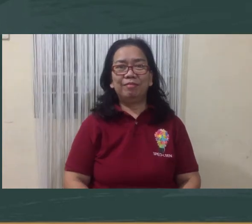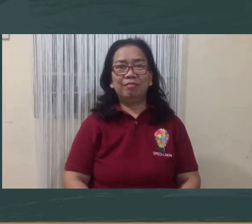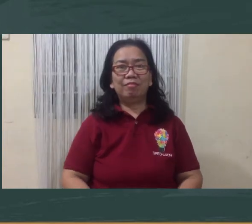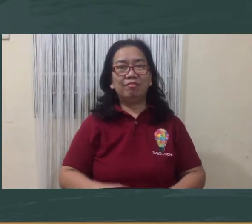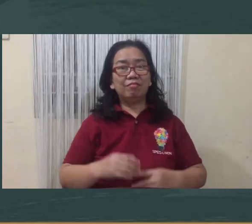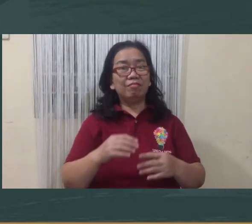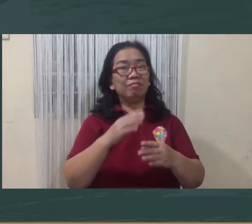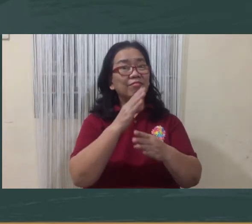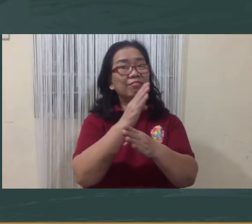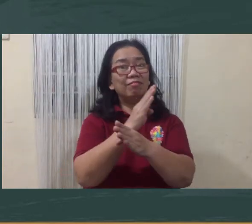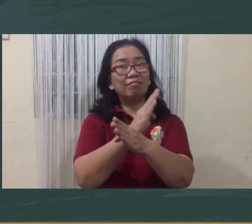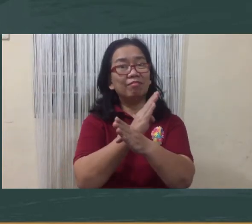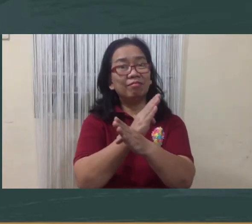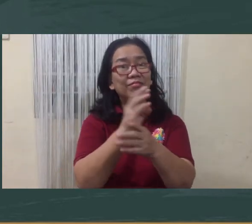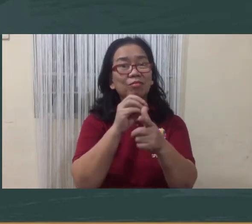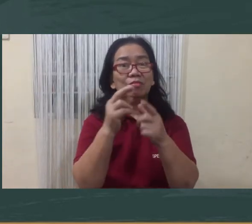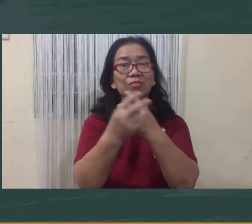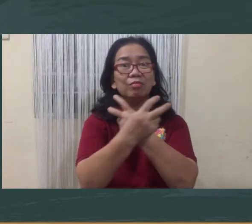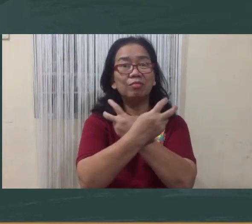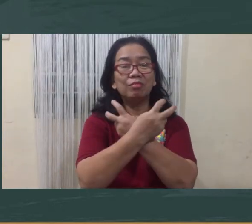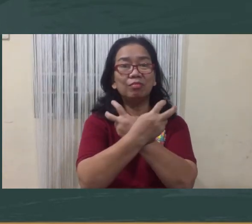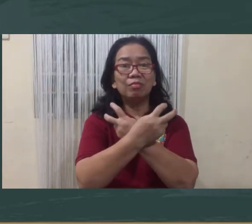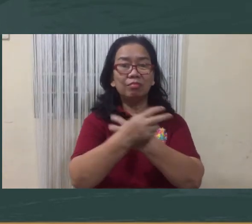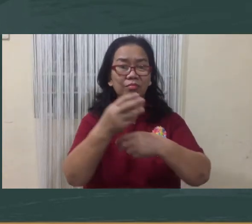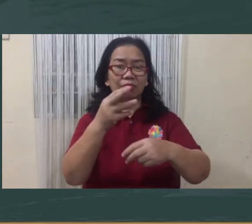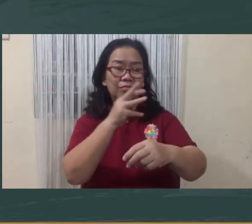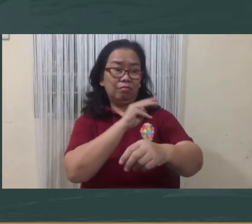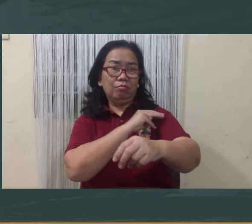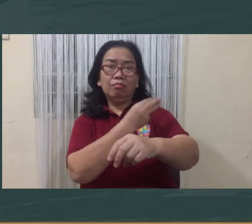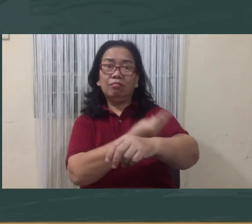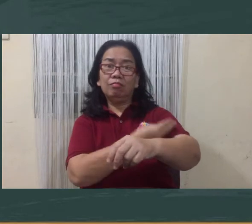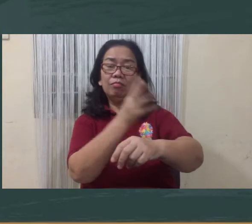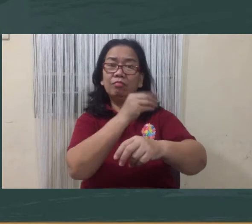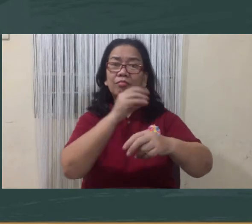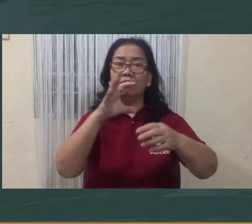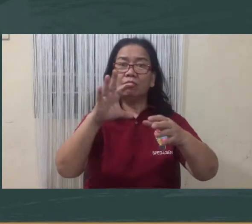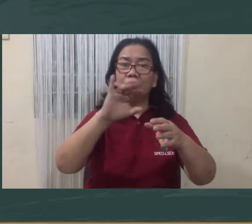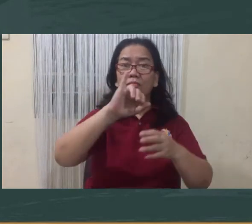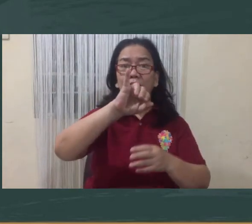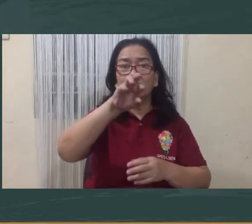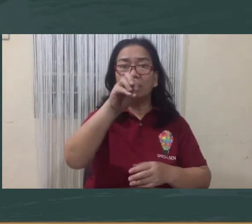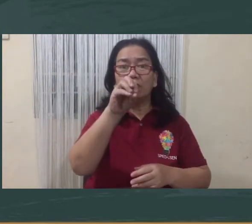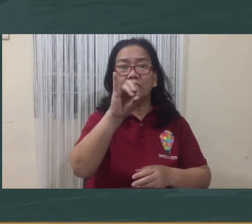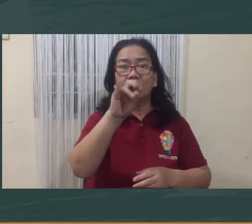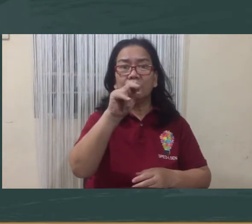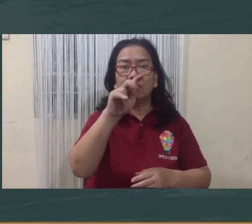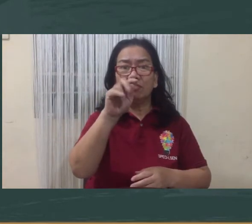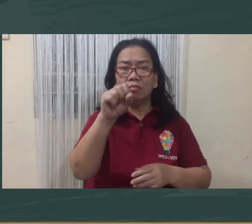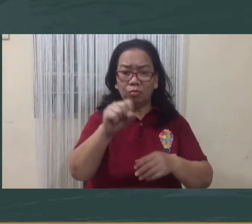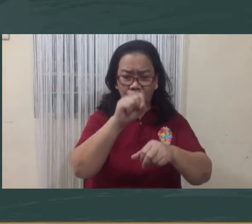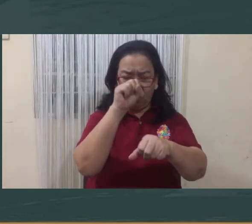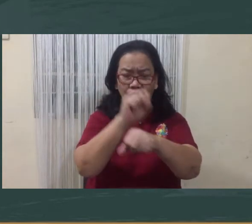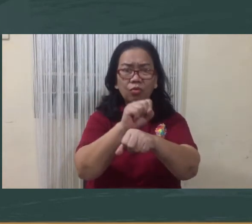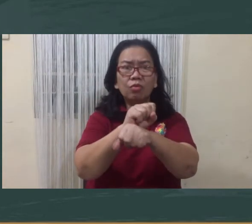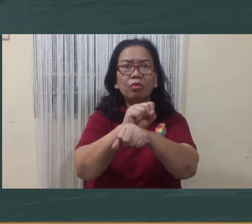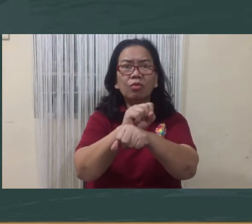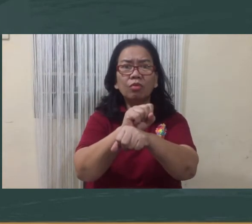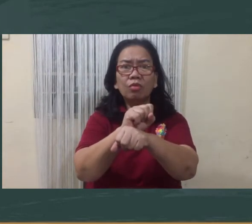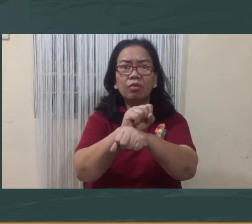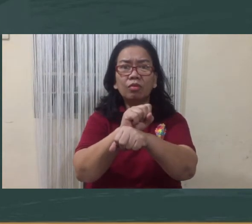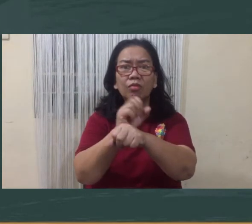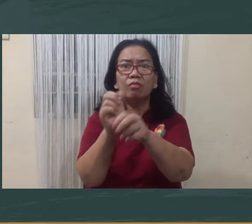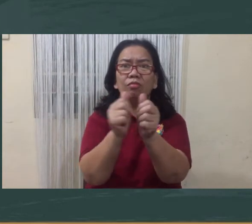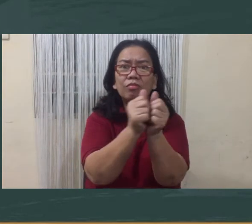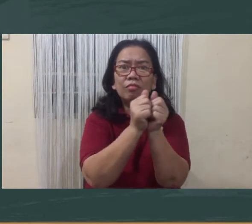Our bones, muscles, and joints all work together to make it possible for the movements